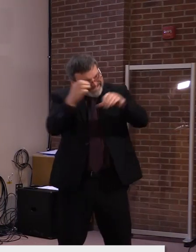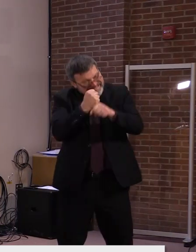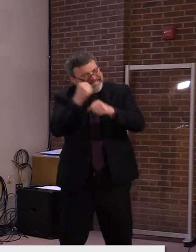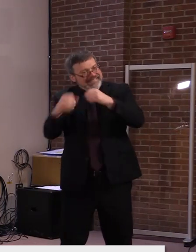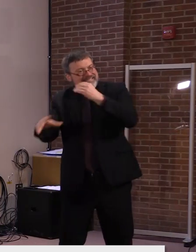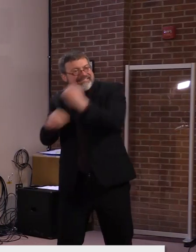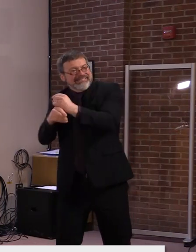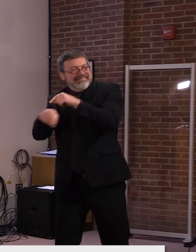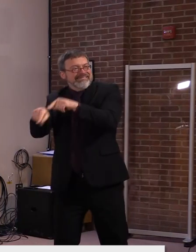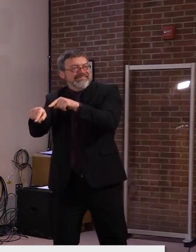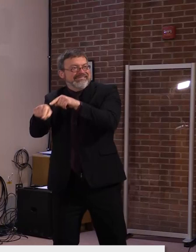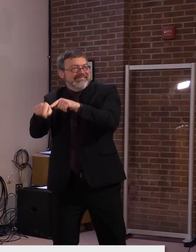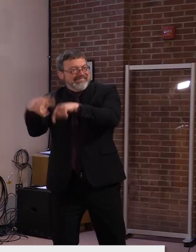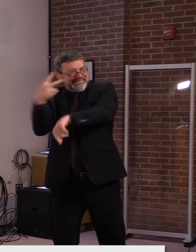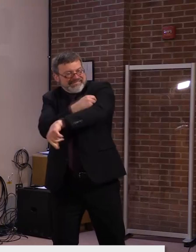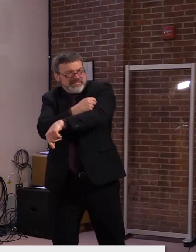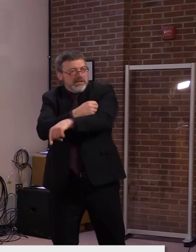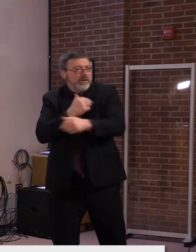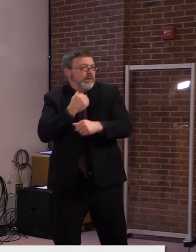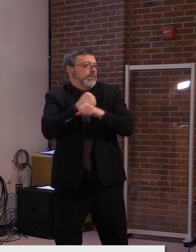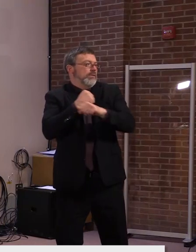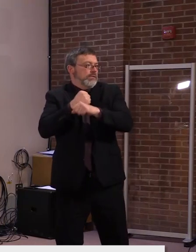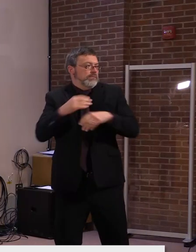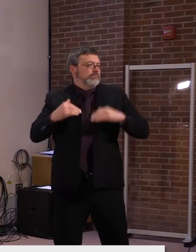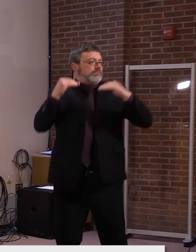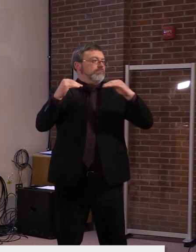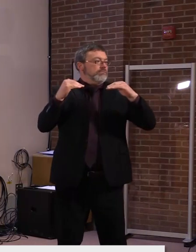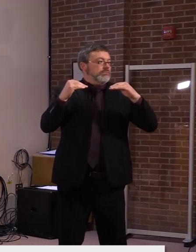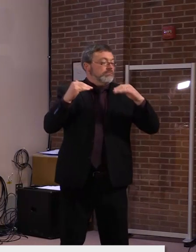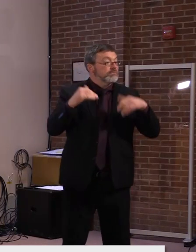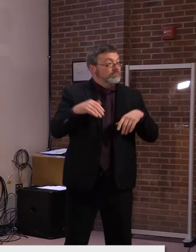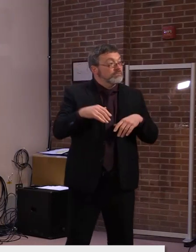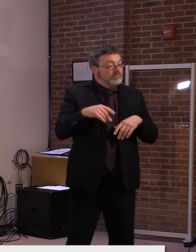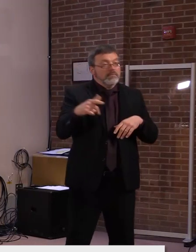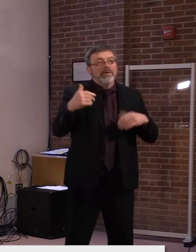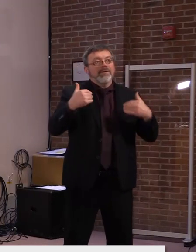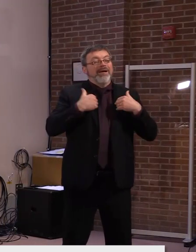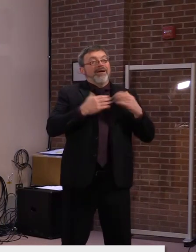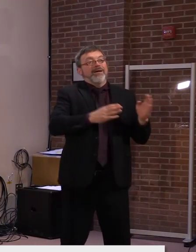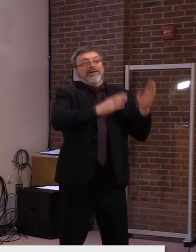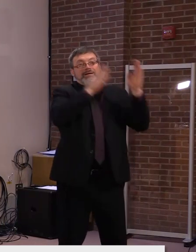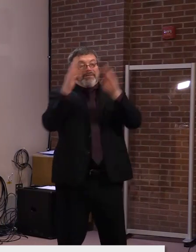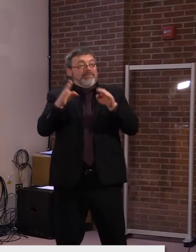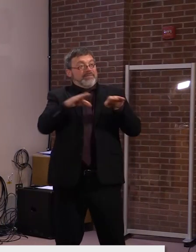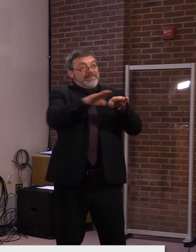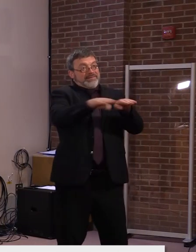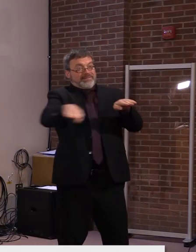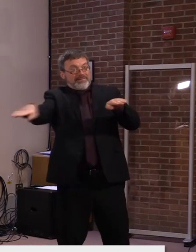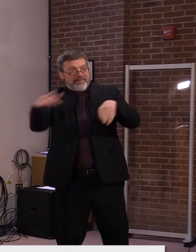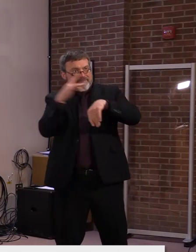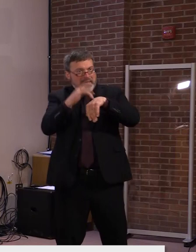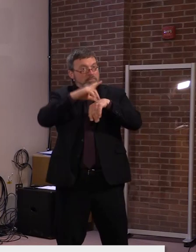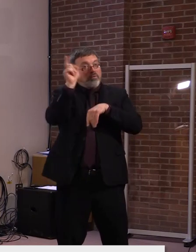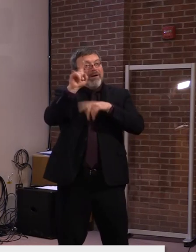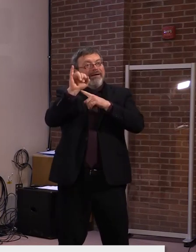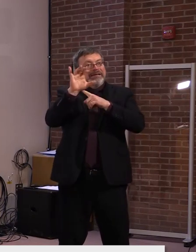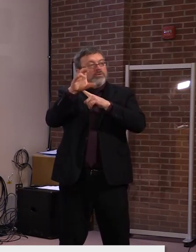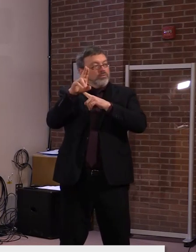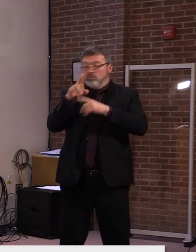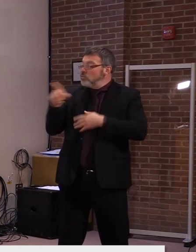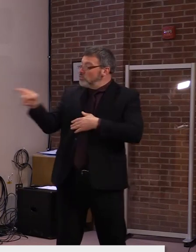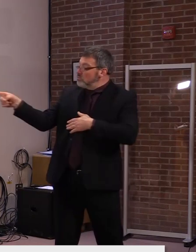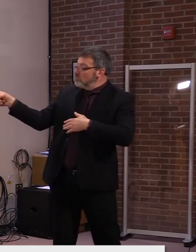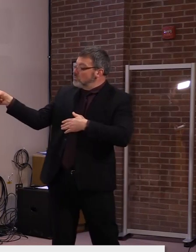at the availability of ICU beds across the state, looking at the number of COVID patients in the ICU, and then looking at the number